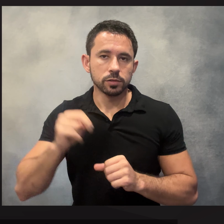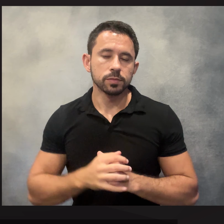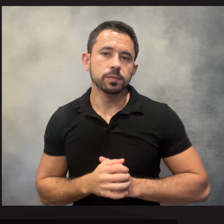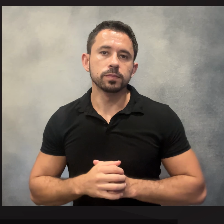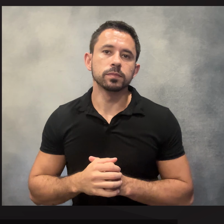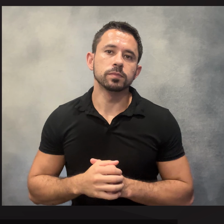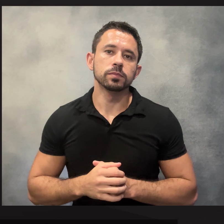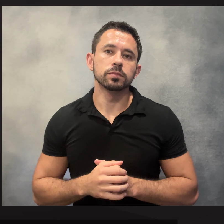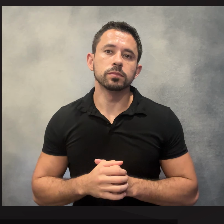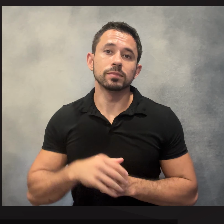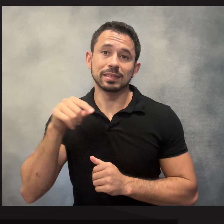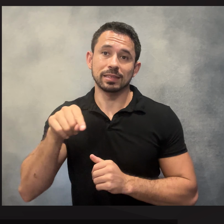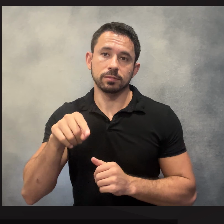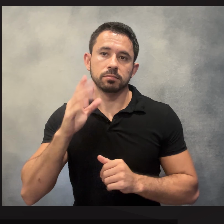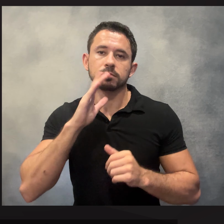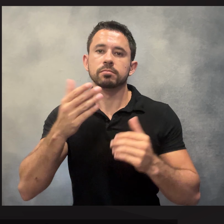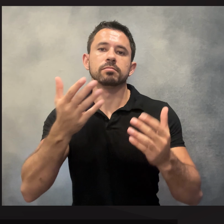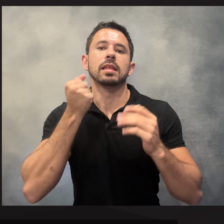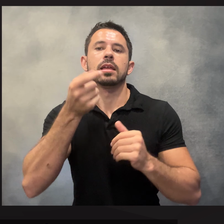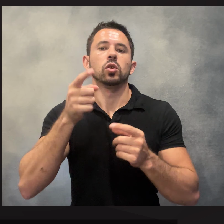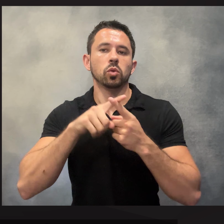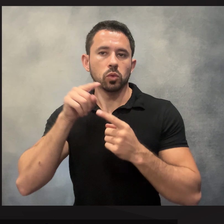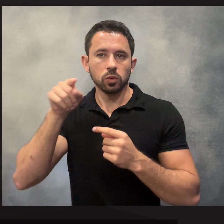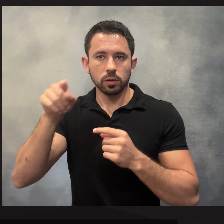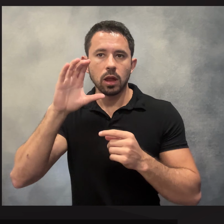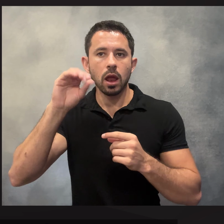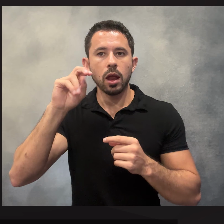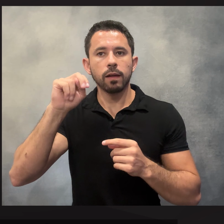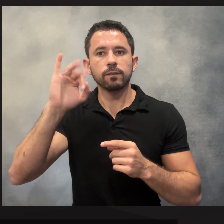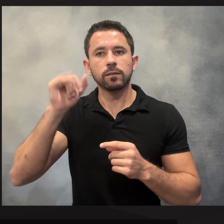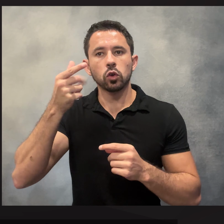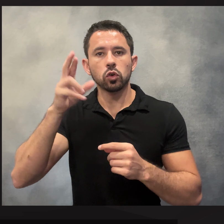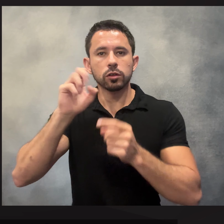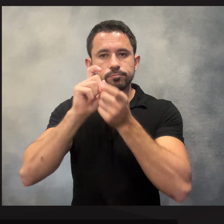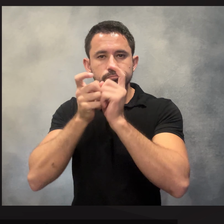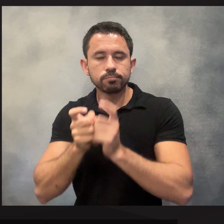This will take you to the Configure Visualization page.